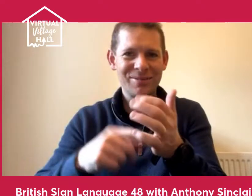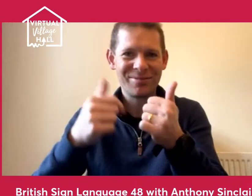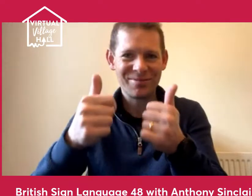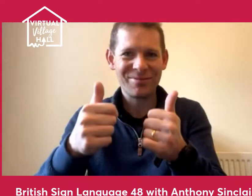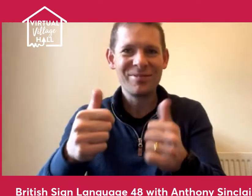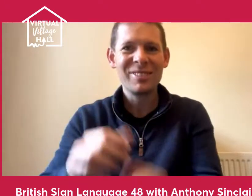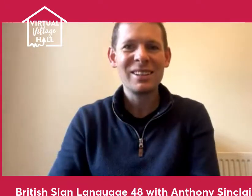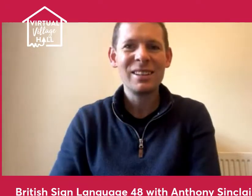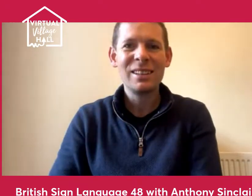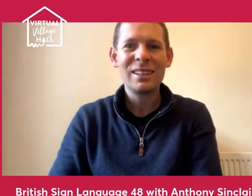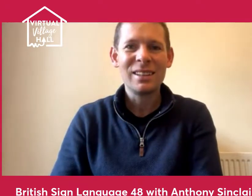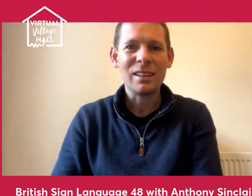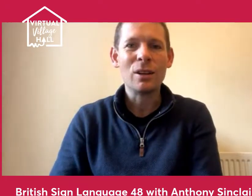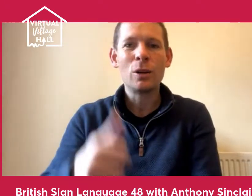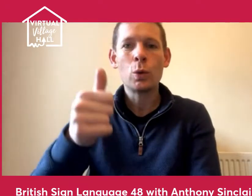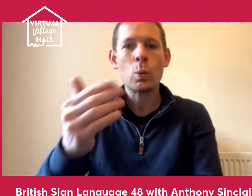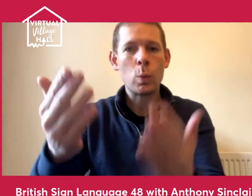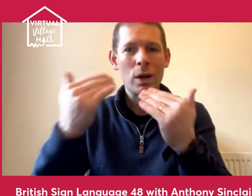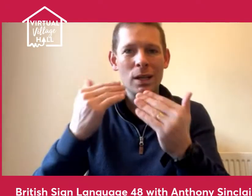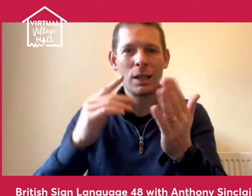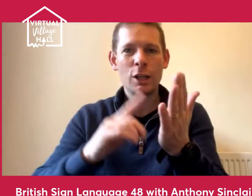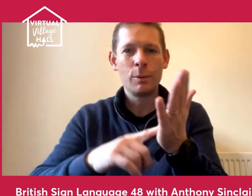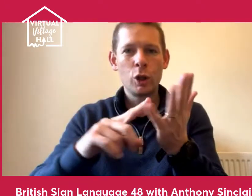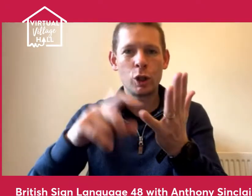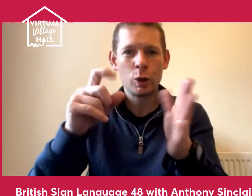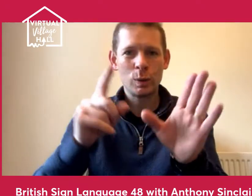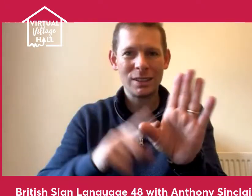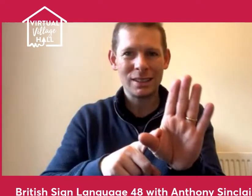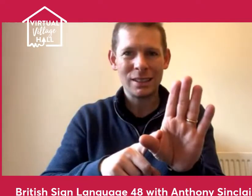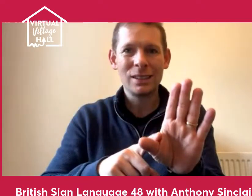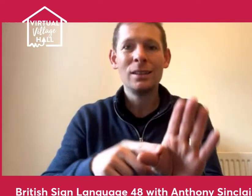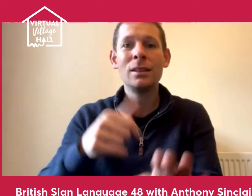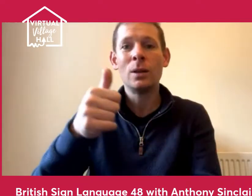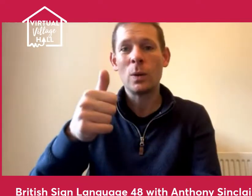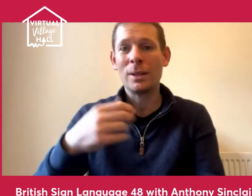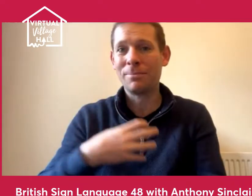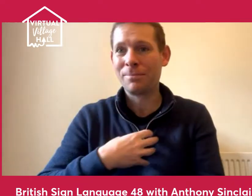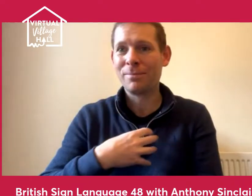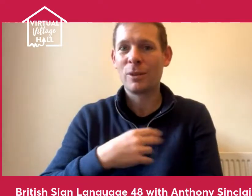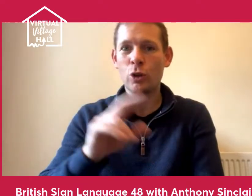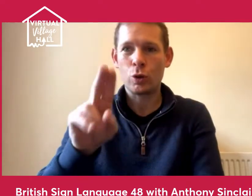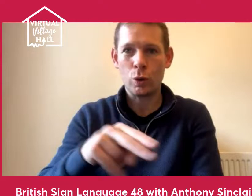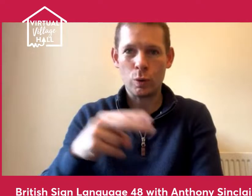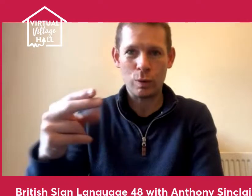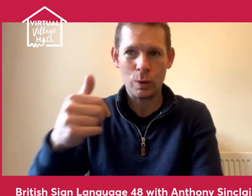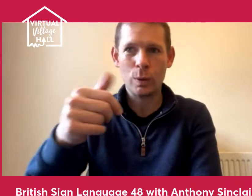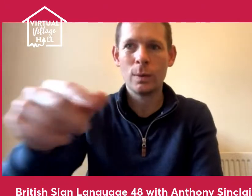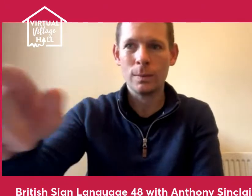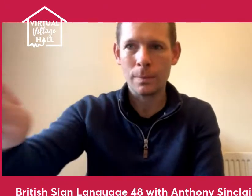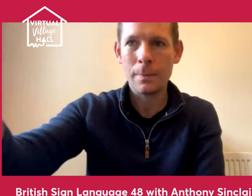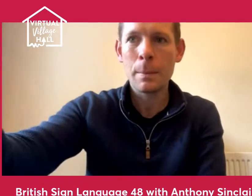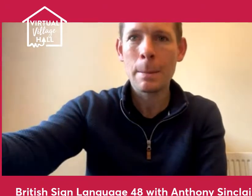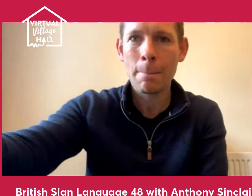No problem, Jill. You can catch up anytime. And Lucy, you're very welcome. Euro. Okay,